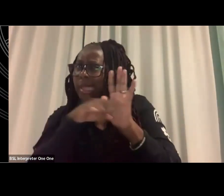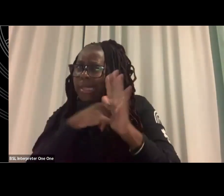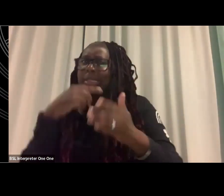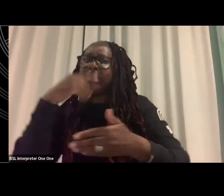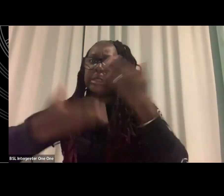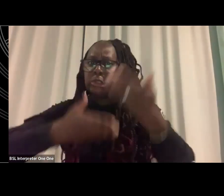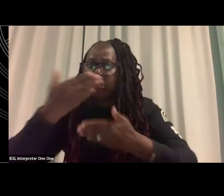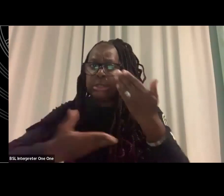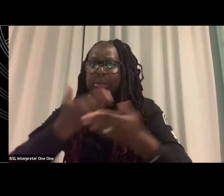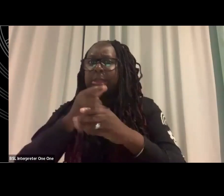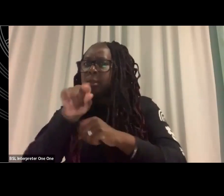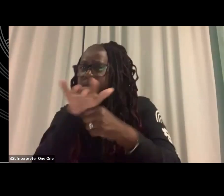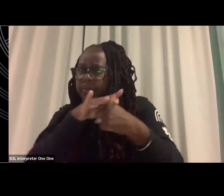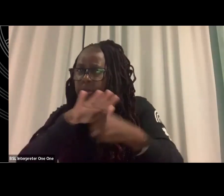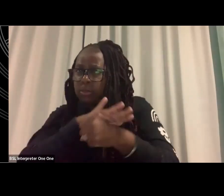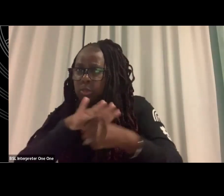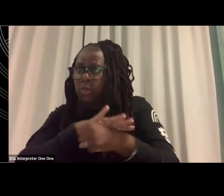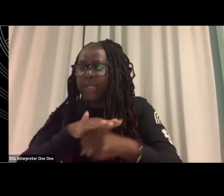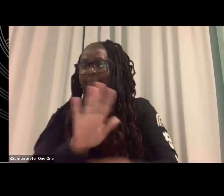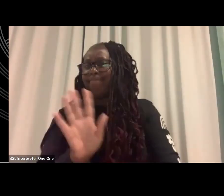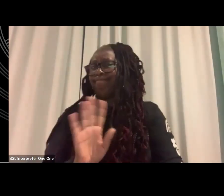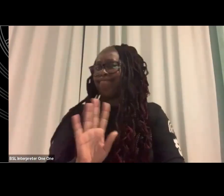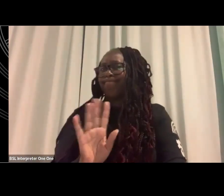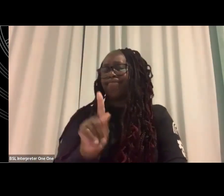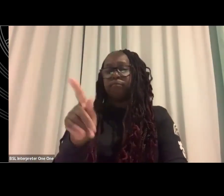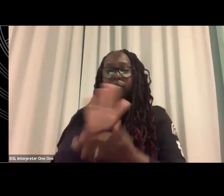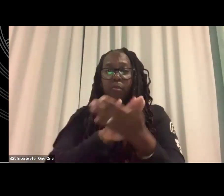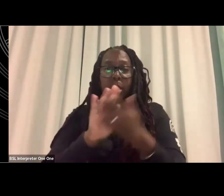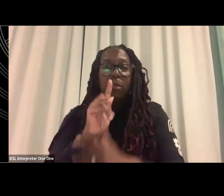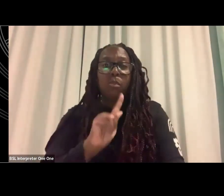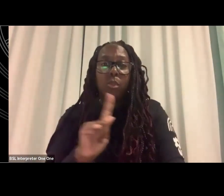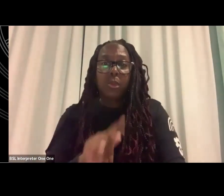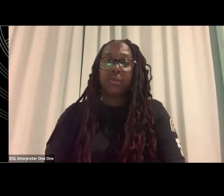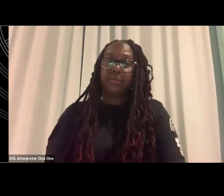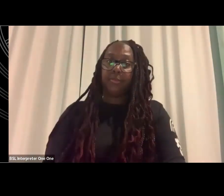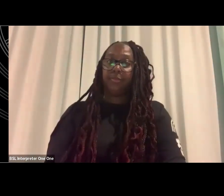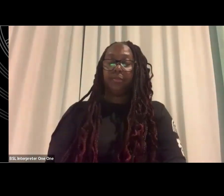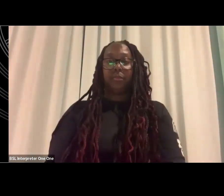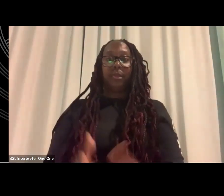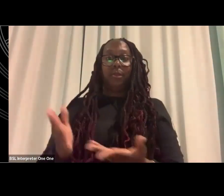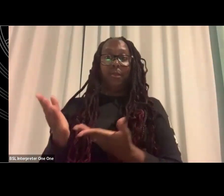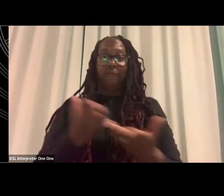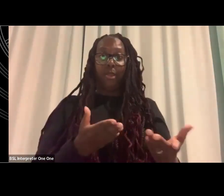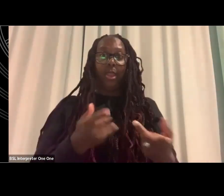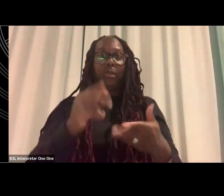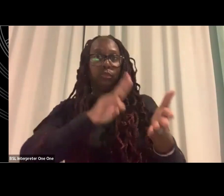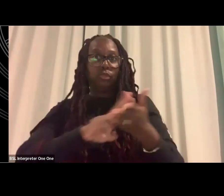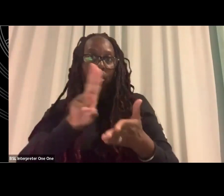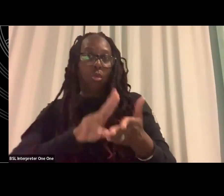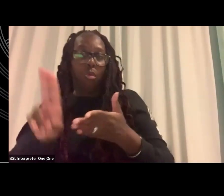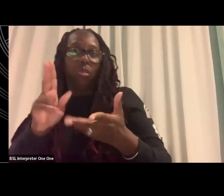for the conditions of well-being. Rather, what it tries to do is provide a normative